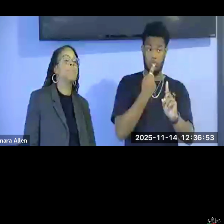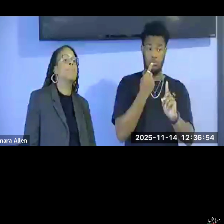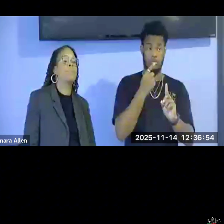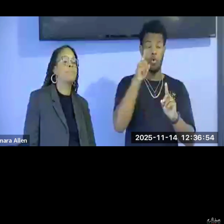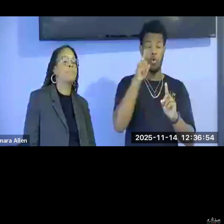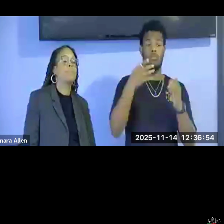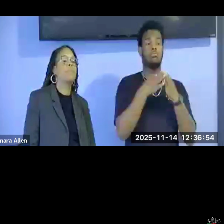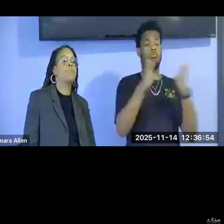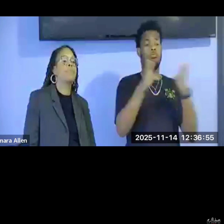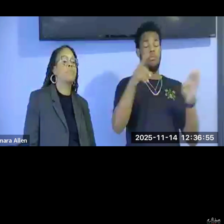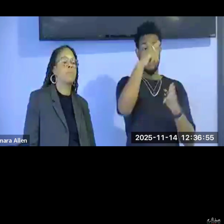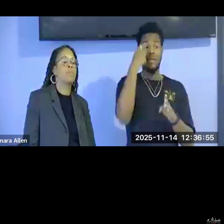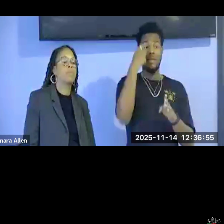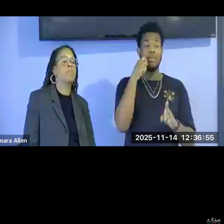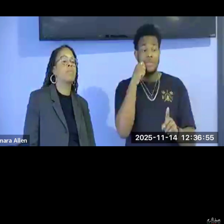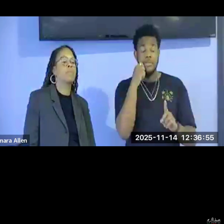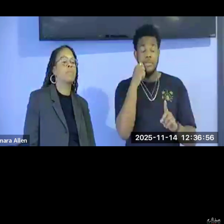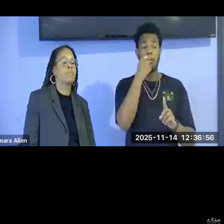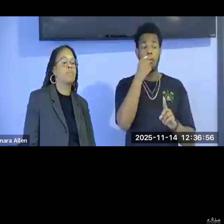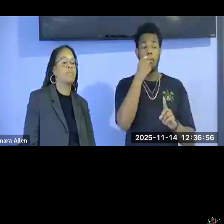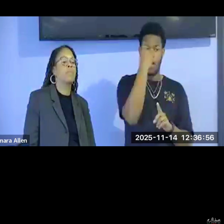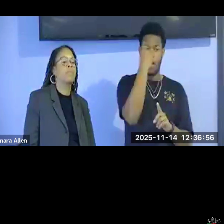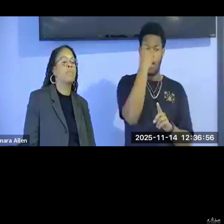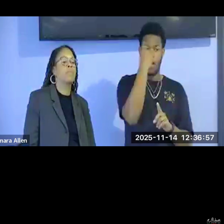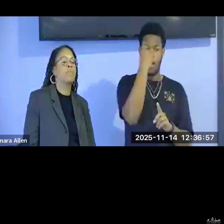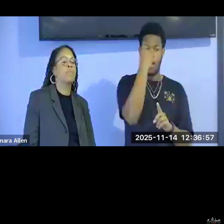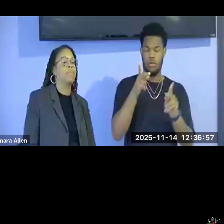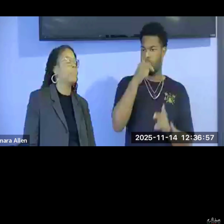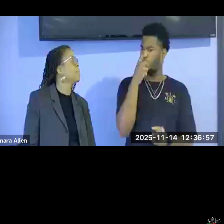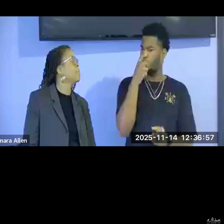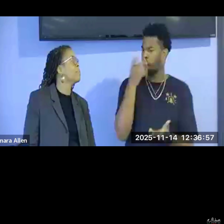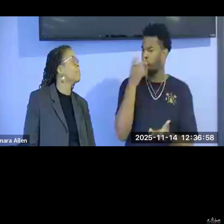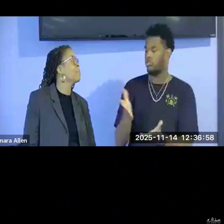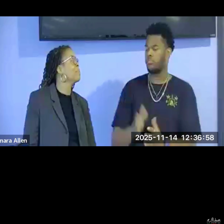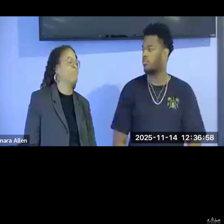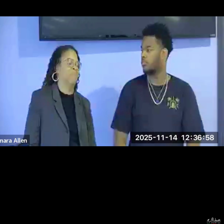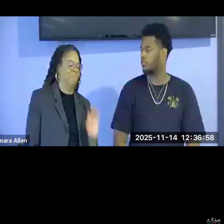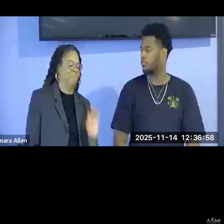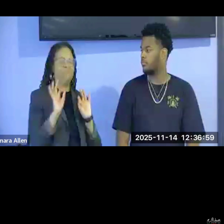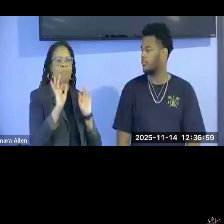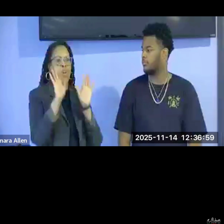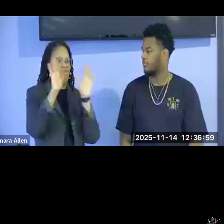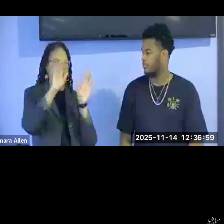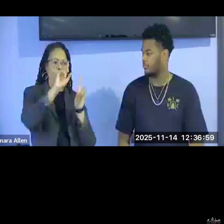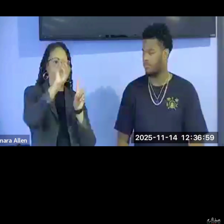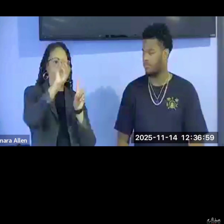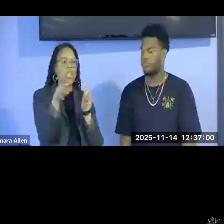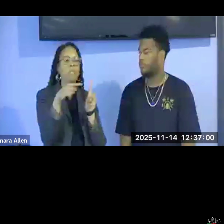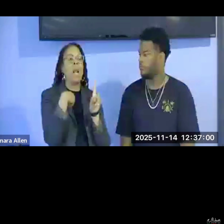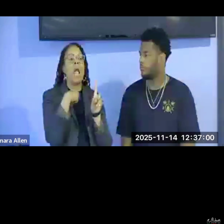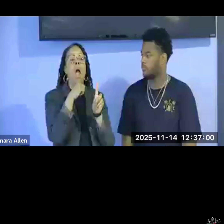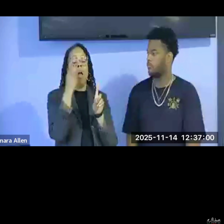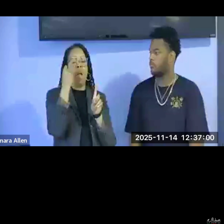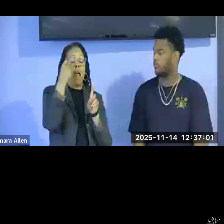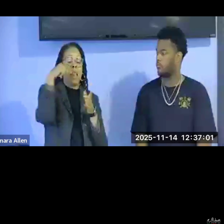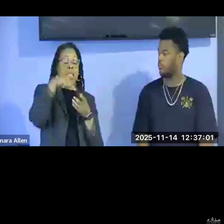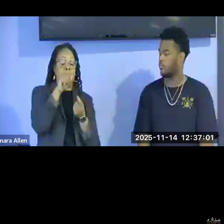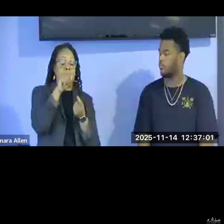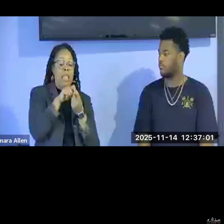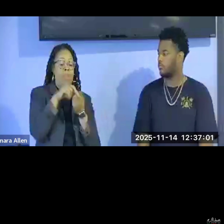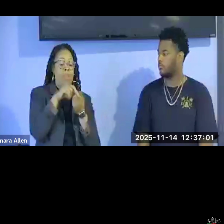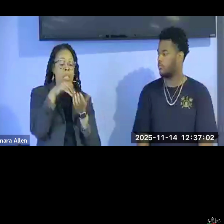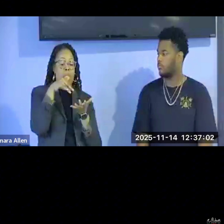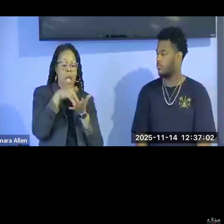about anti-Blackness, and they feel that anti-Blackness is only applicable to hearing Black and